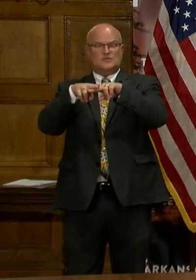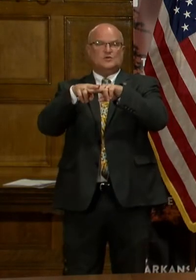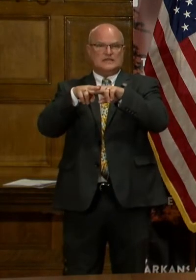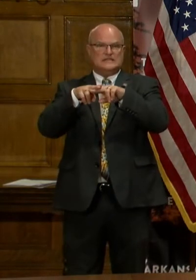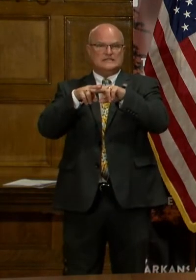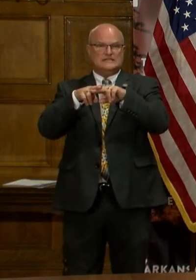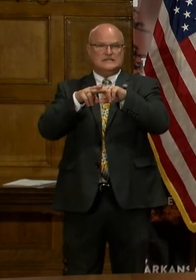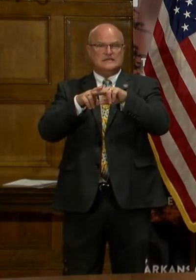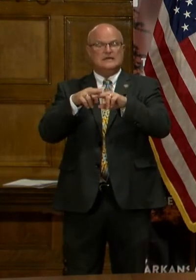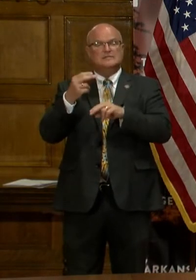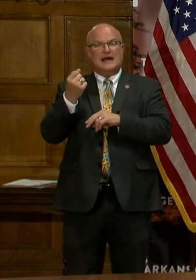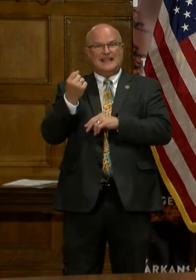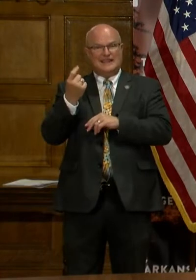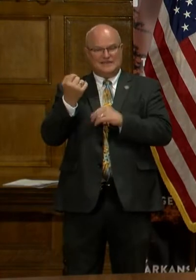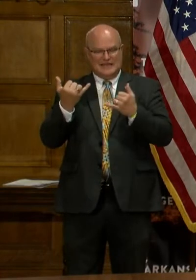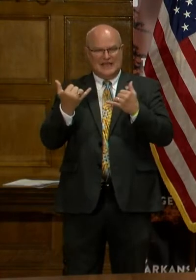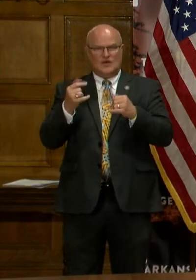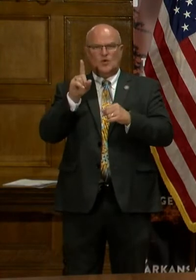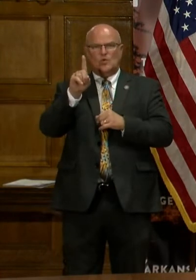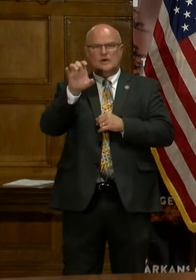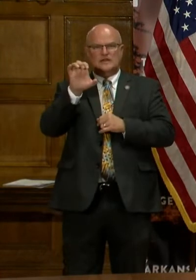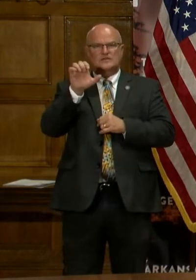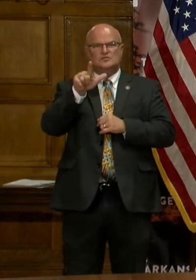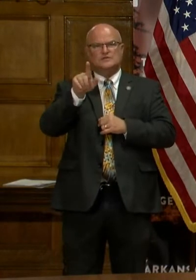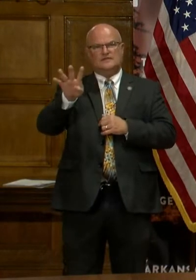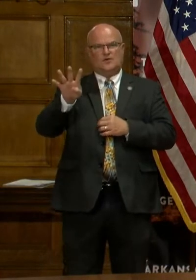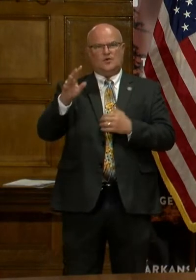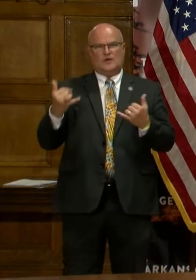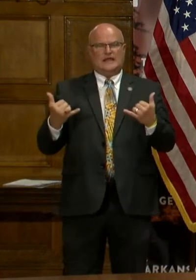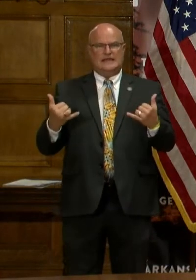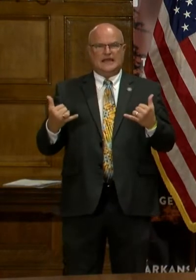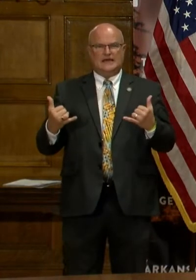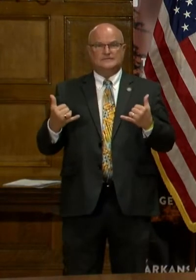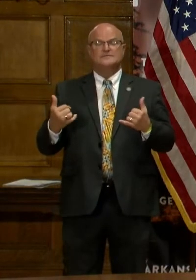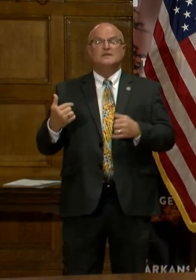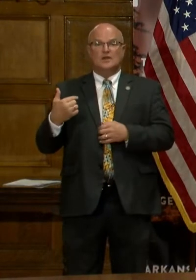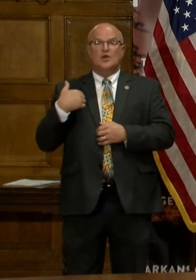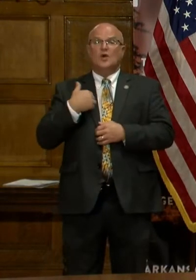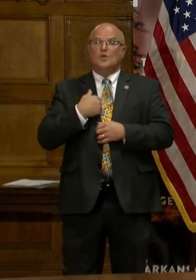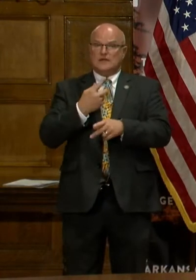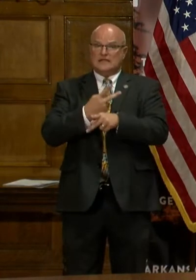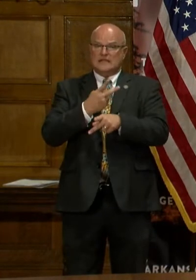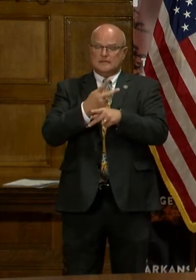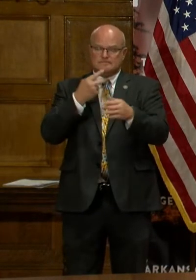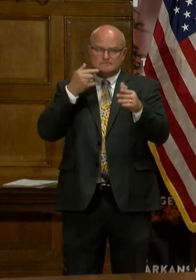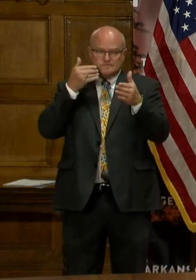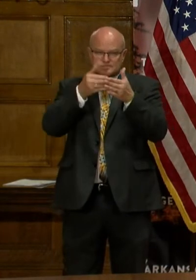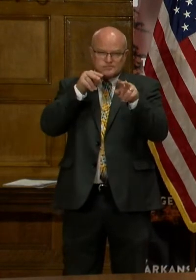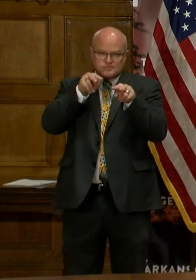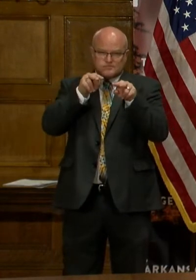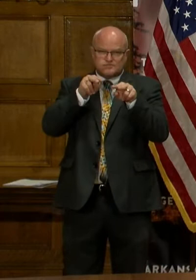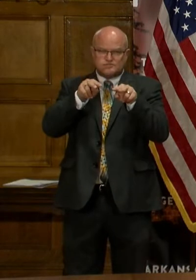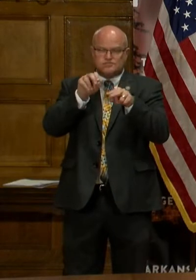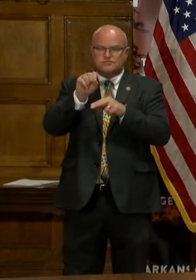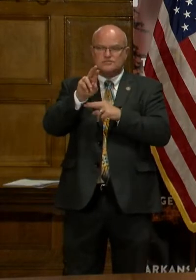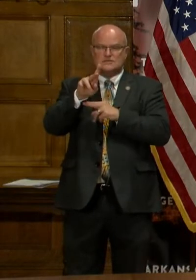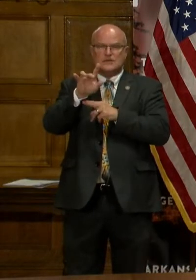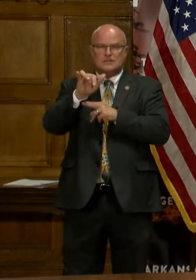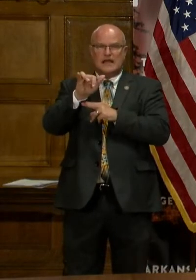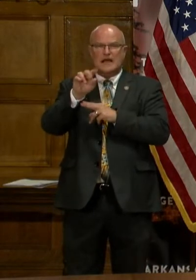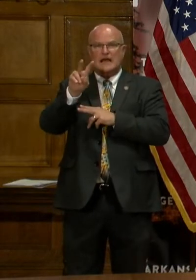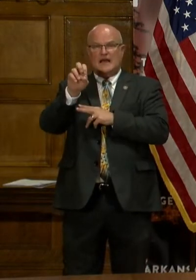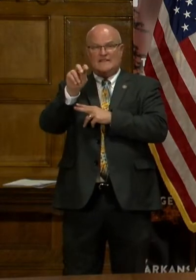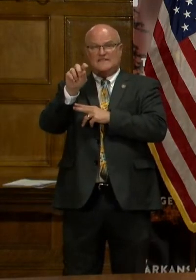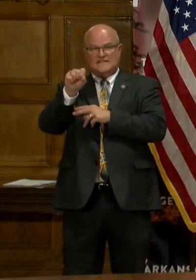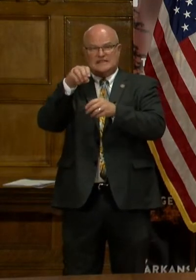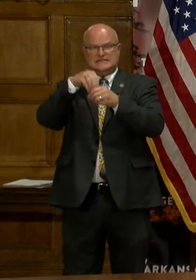increased. They increased by 11 and are at 124. And we are keeping a very close eye on the supply of ventilators we have